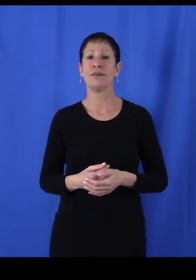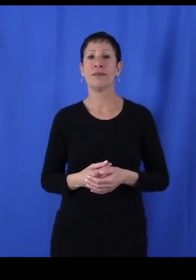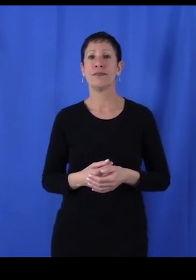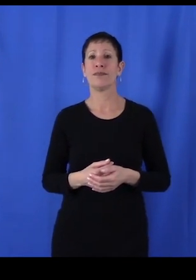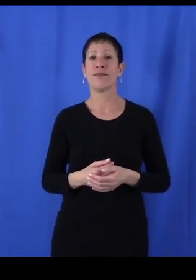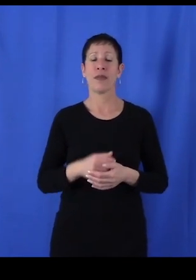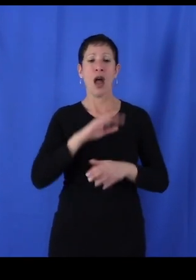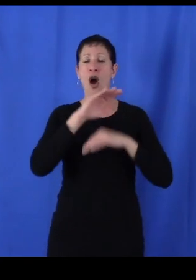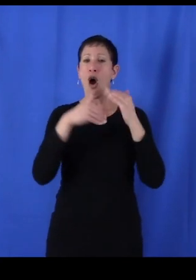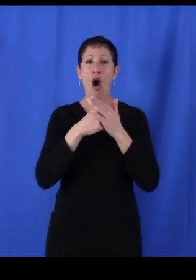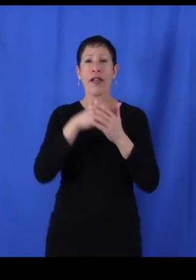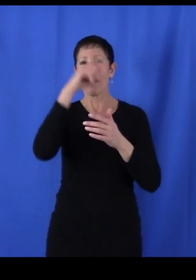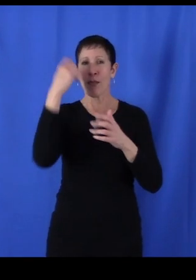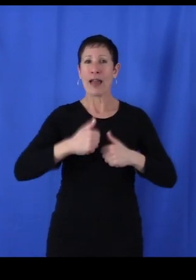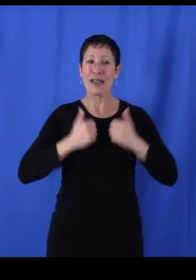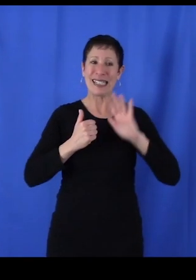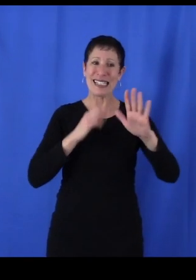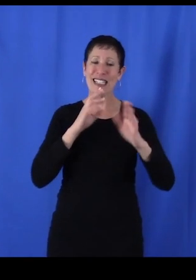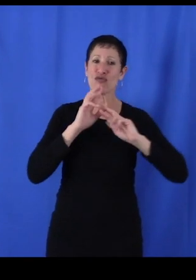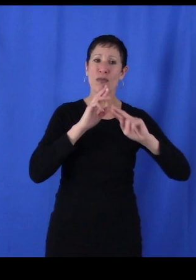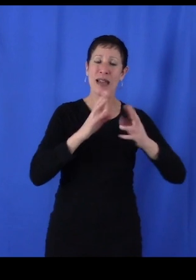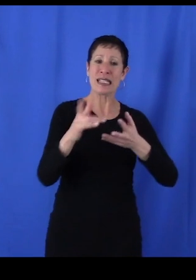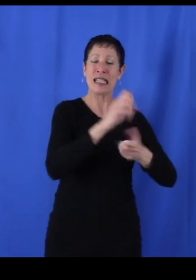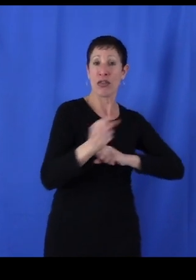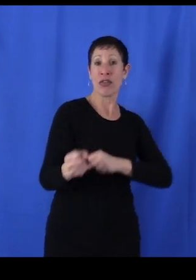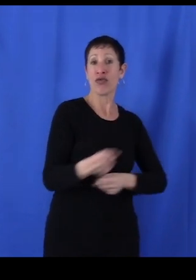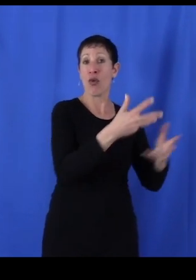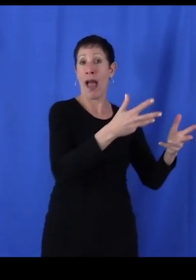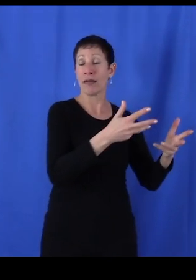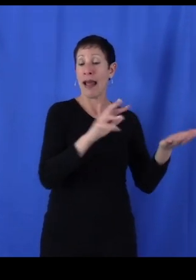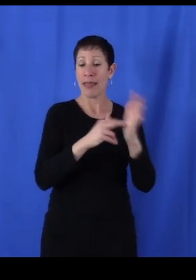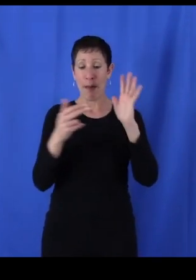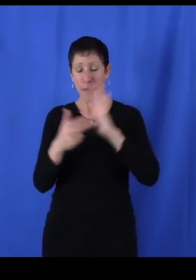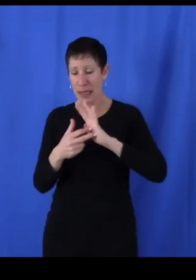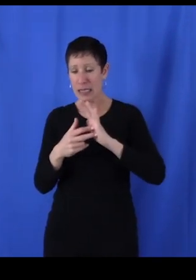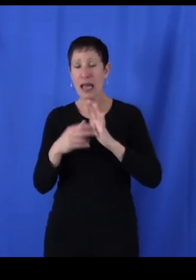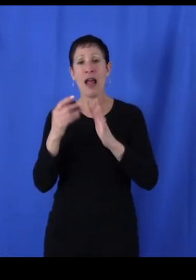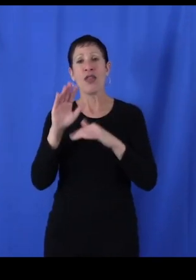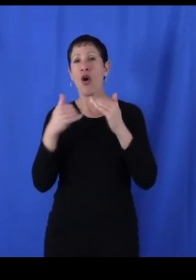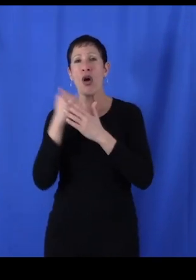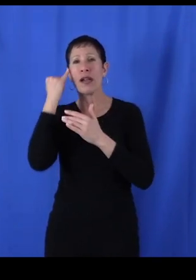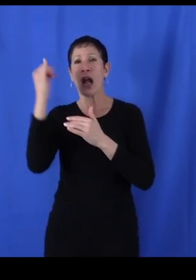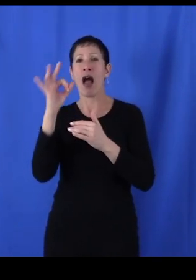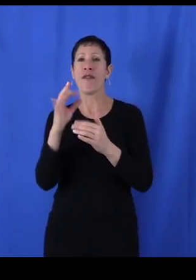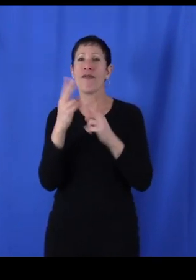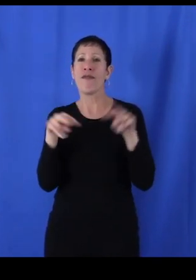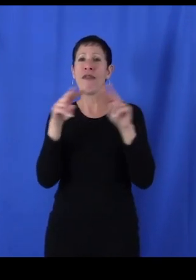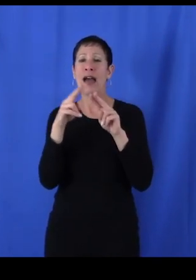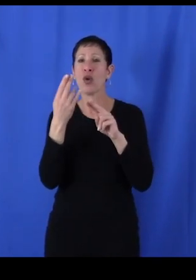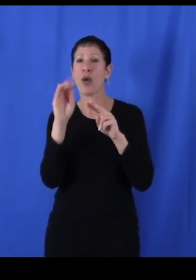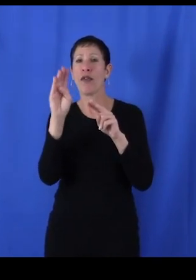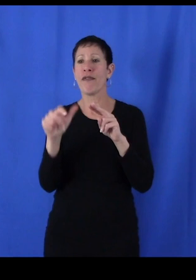They threw out all the responses of black residents, which means that the very notion of value homophily is